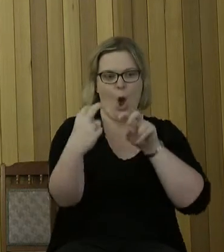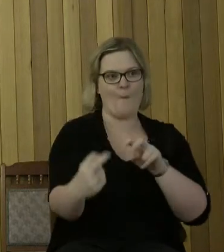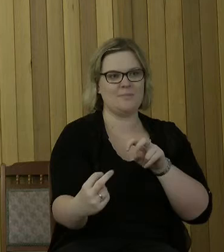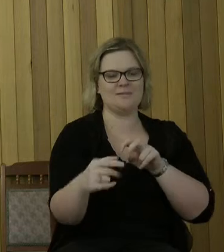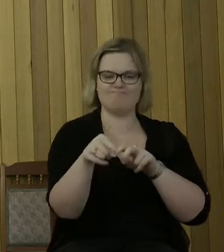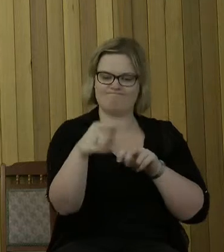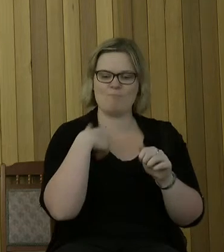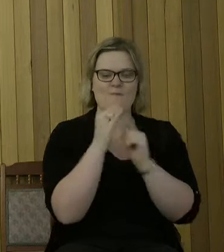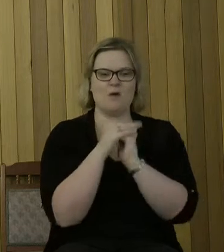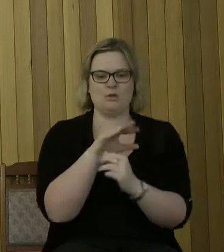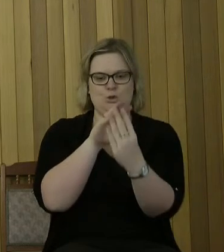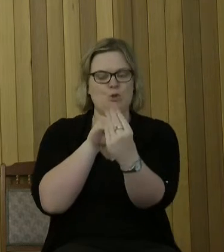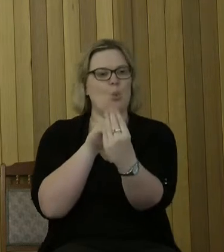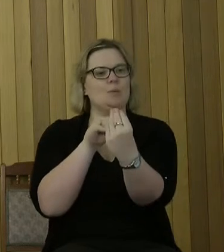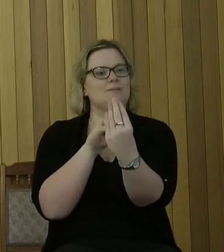your friend.